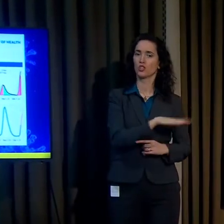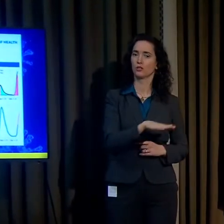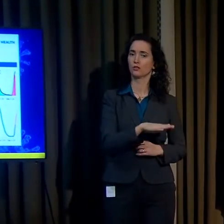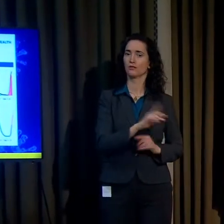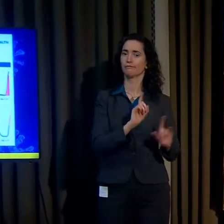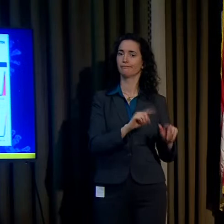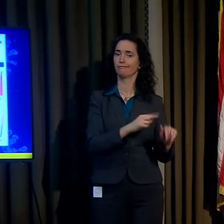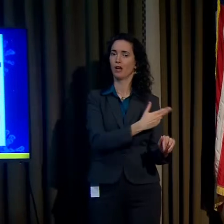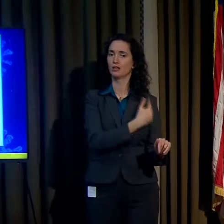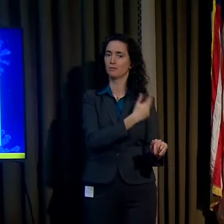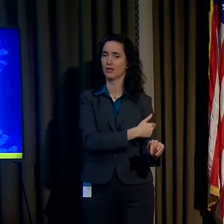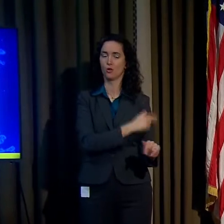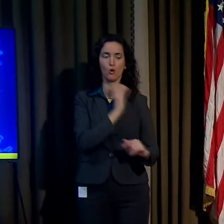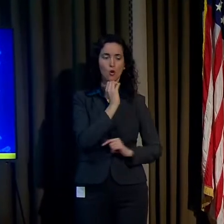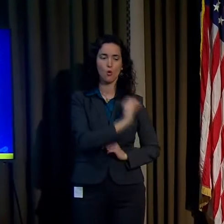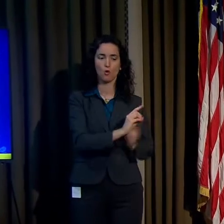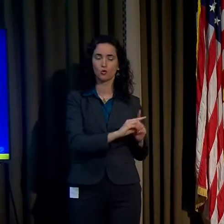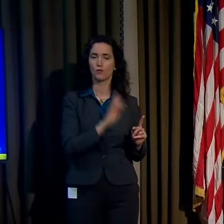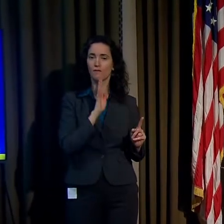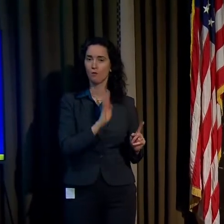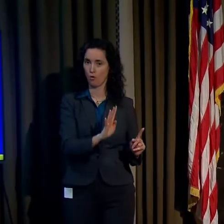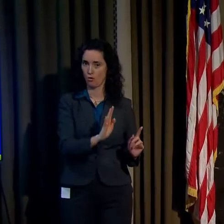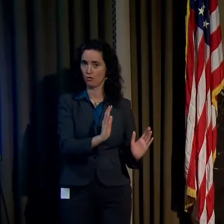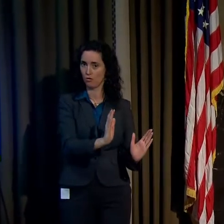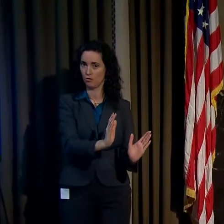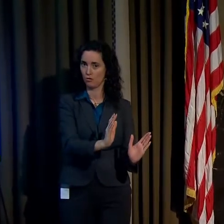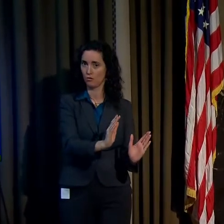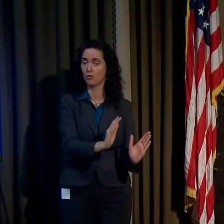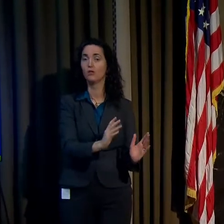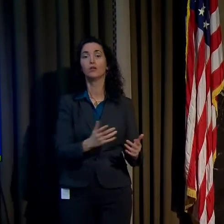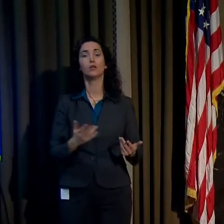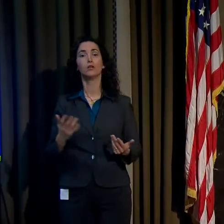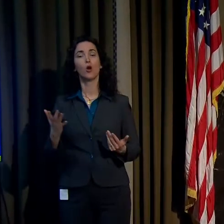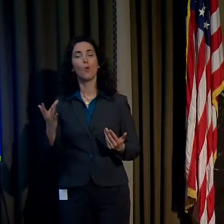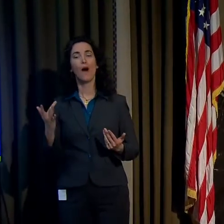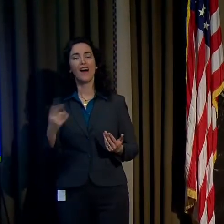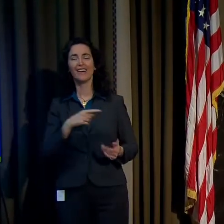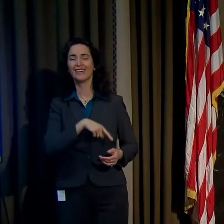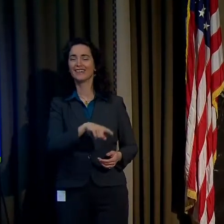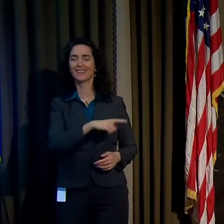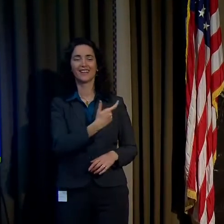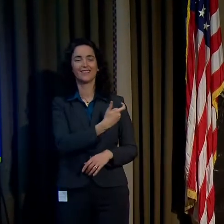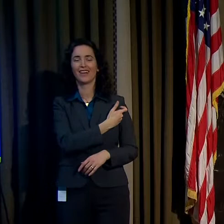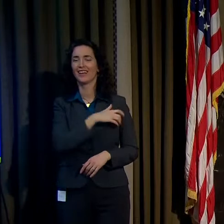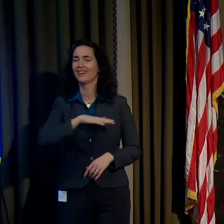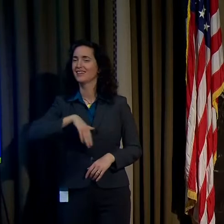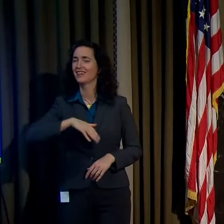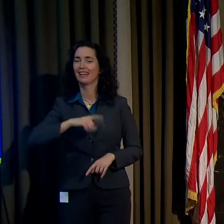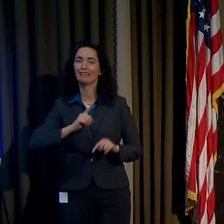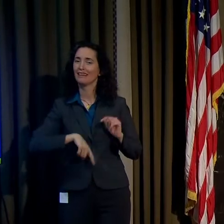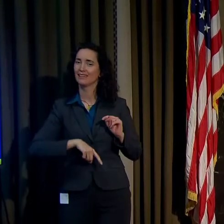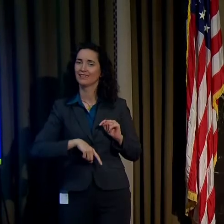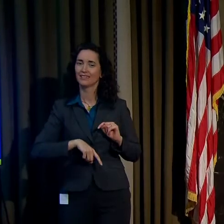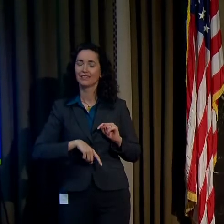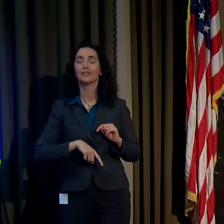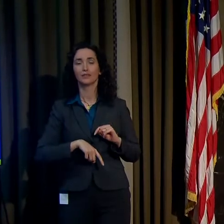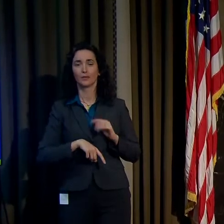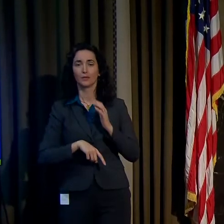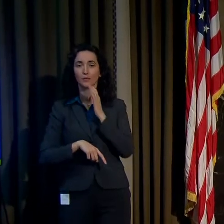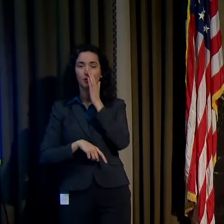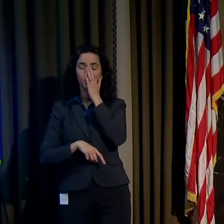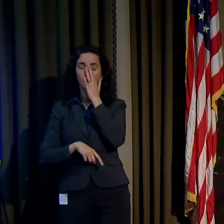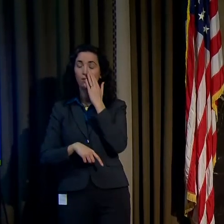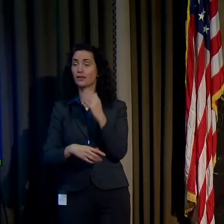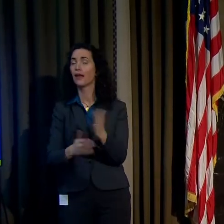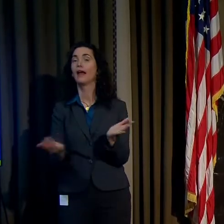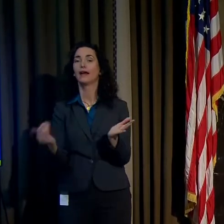that pediatric age group. Those, of course, are kids who have the least protection because they're not yet eligible to be vaccinated. This goes